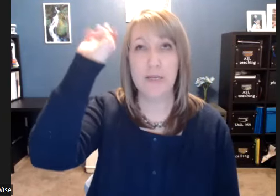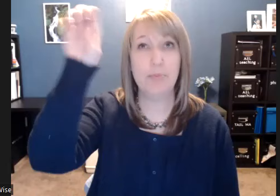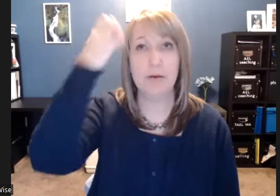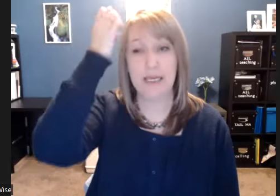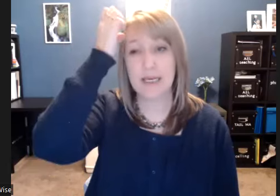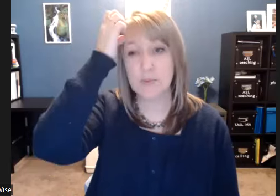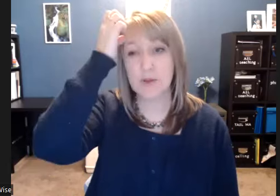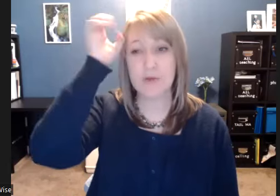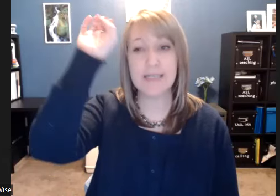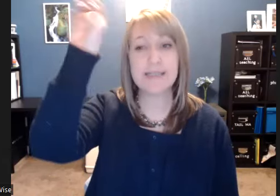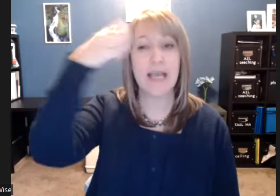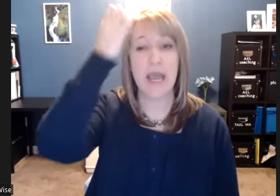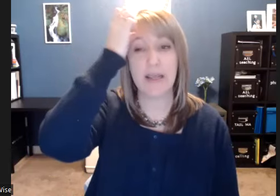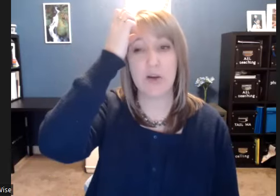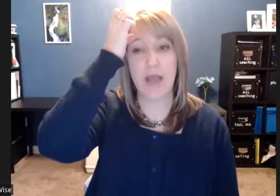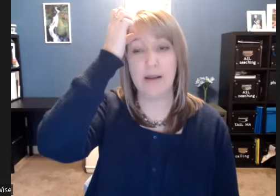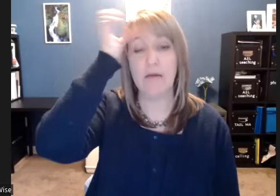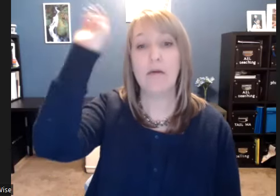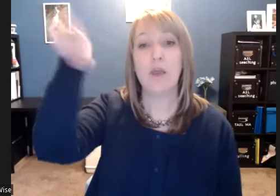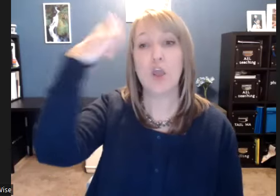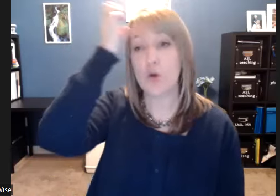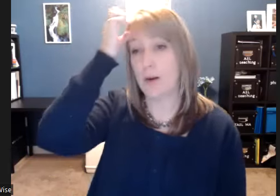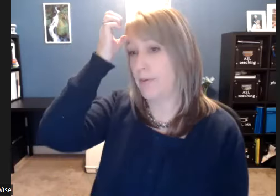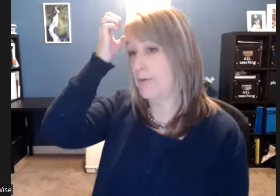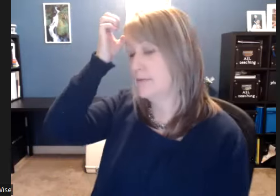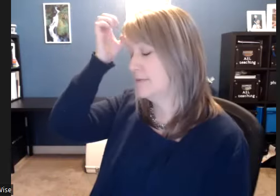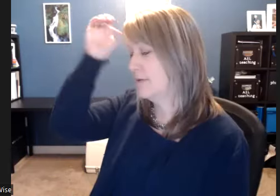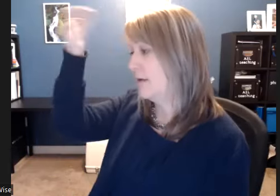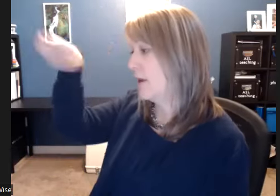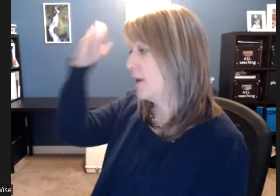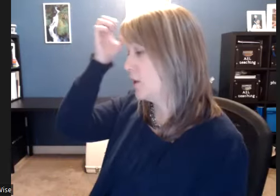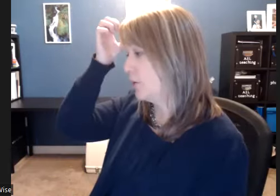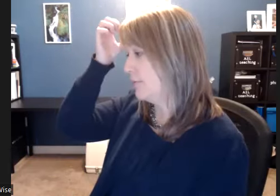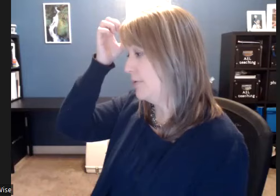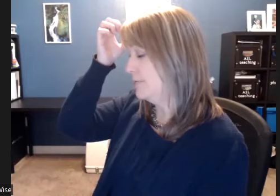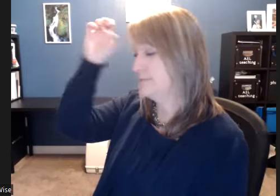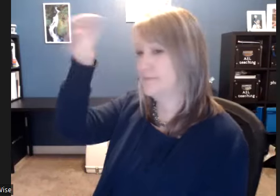flip, I guess, with your wrist and hit your head. Europe. Europe.